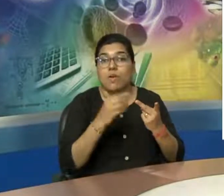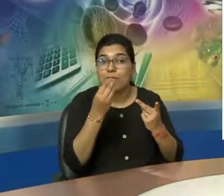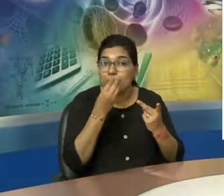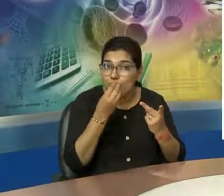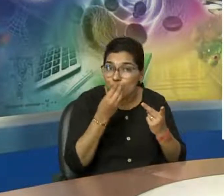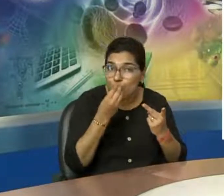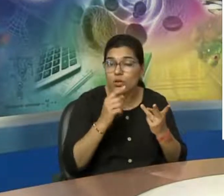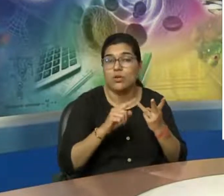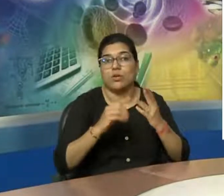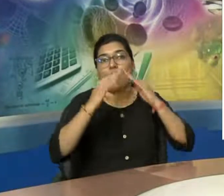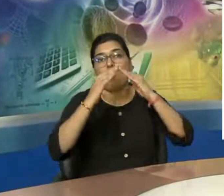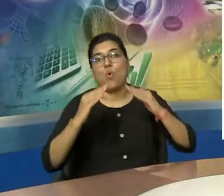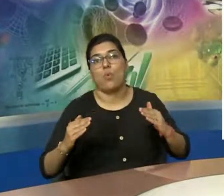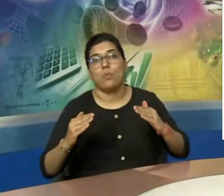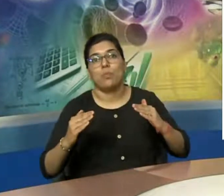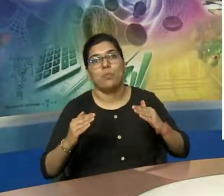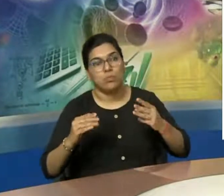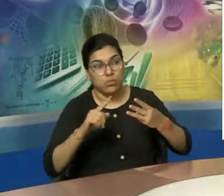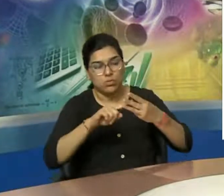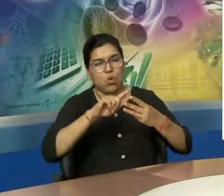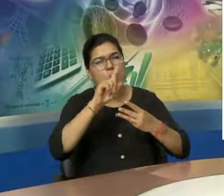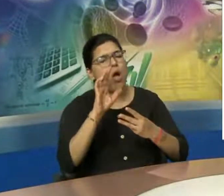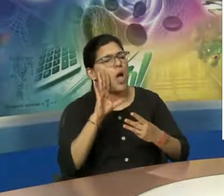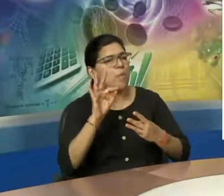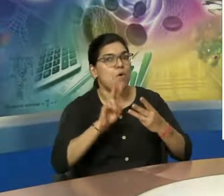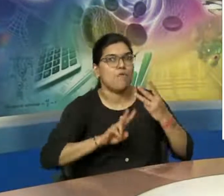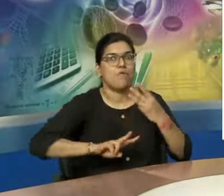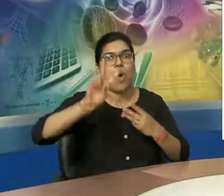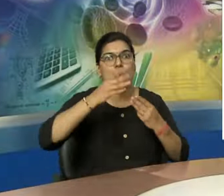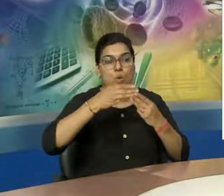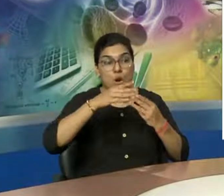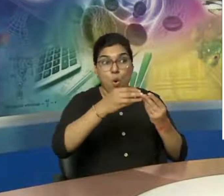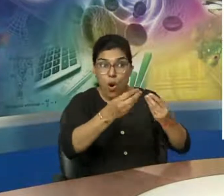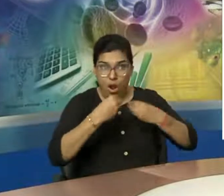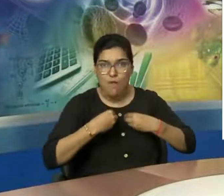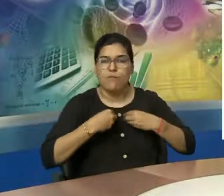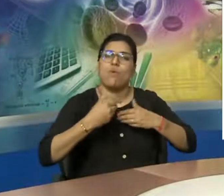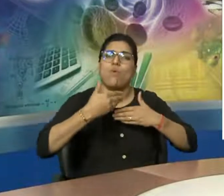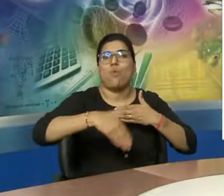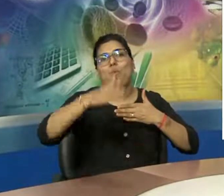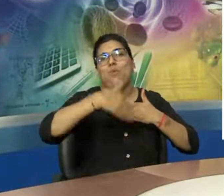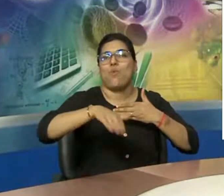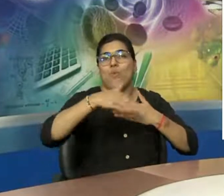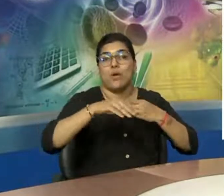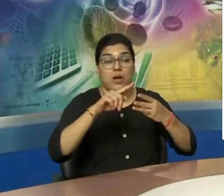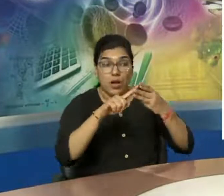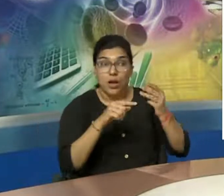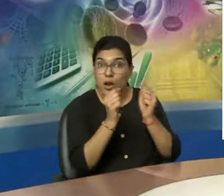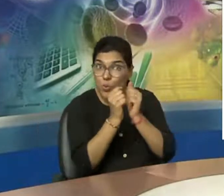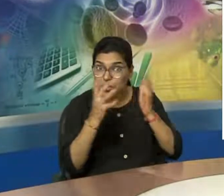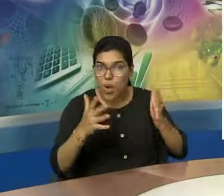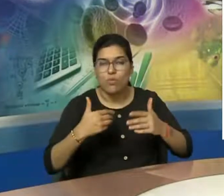and lives where the environment provides for those needs.